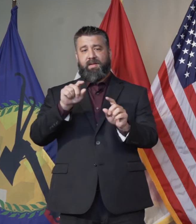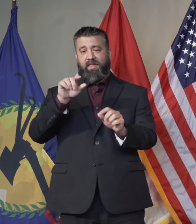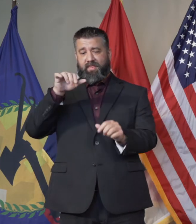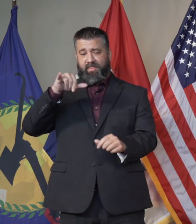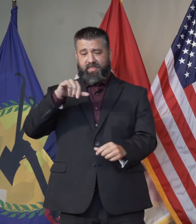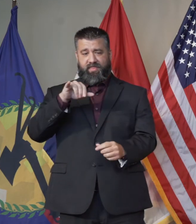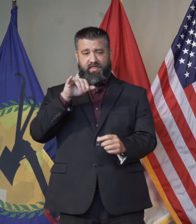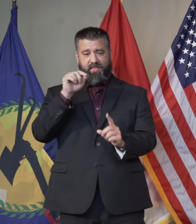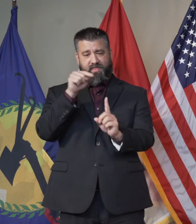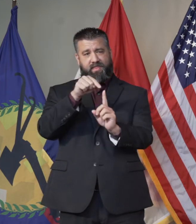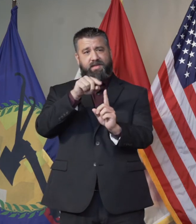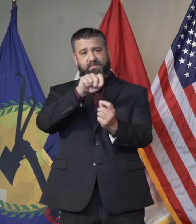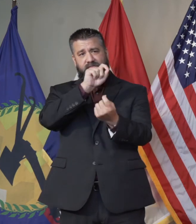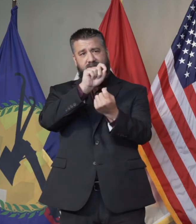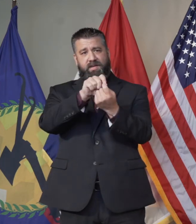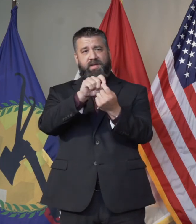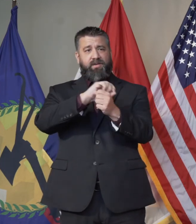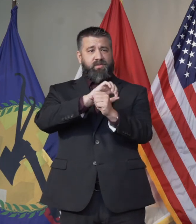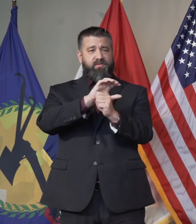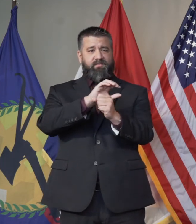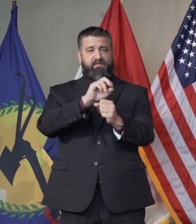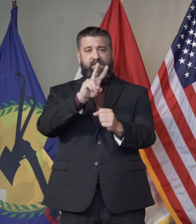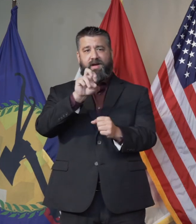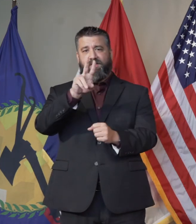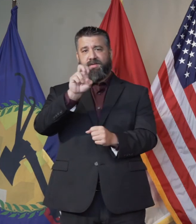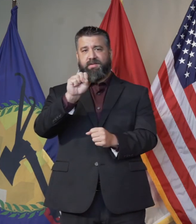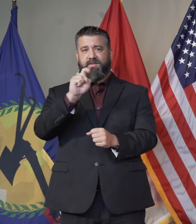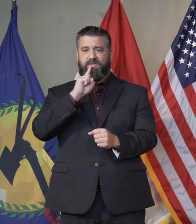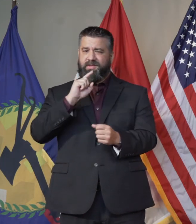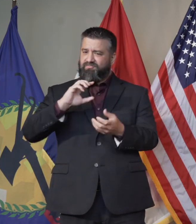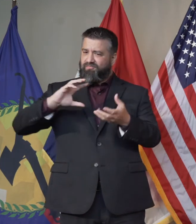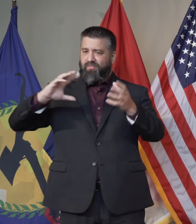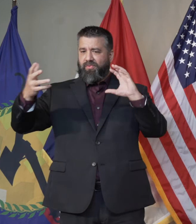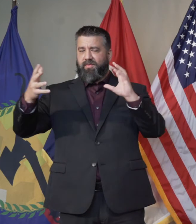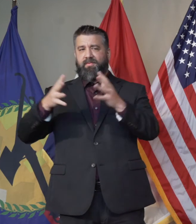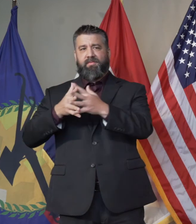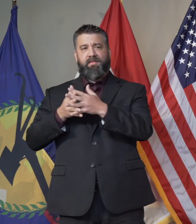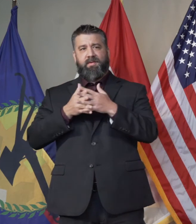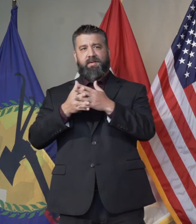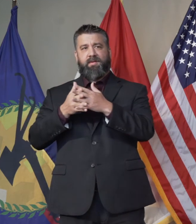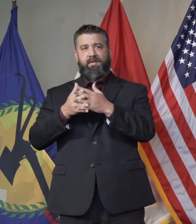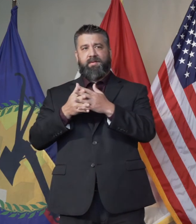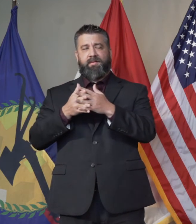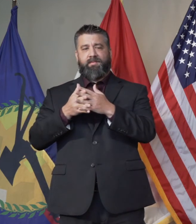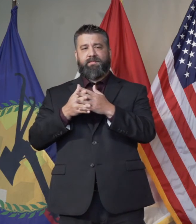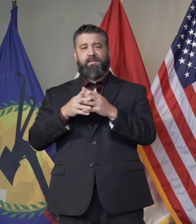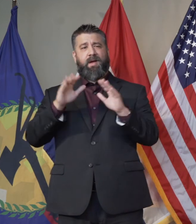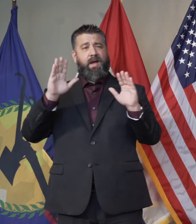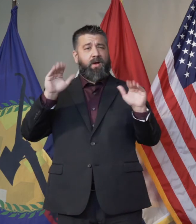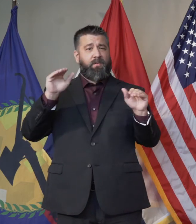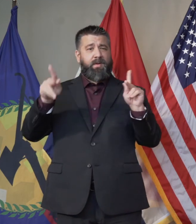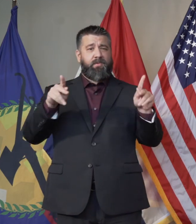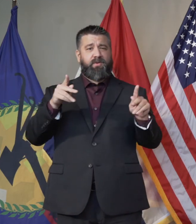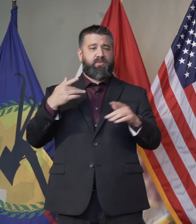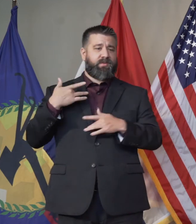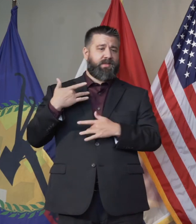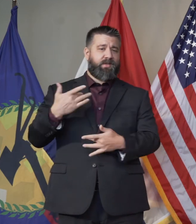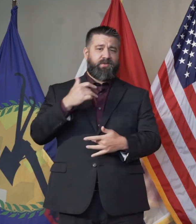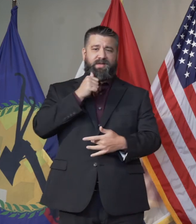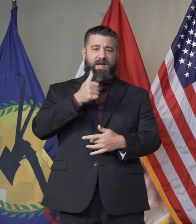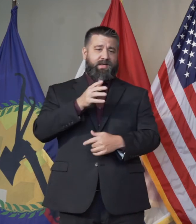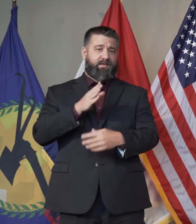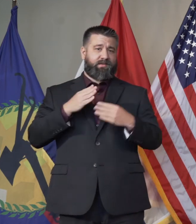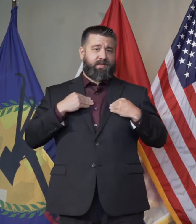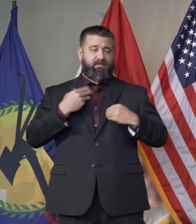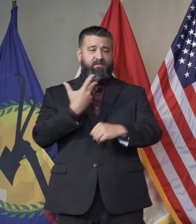virus has been so devastating that it's my hope that people who generally are resistant to vaccines will accept this, because we need to get